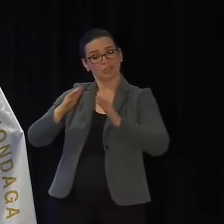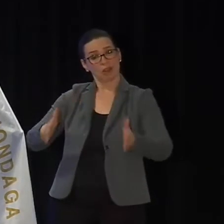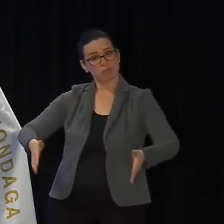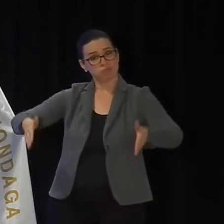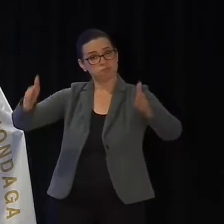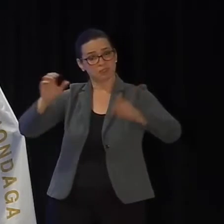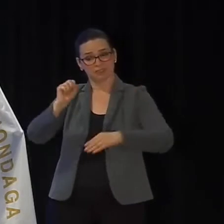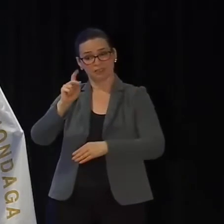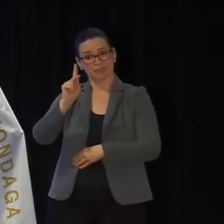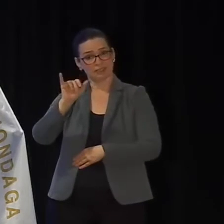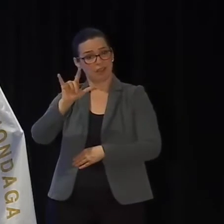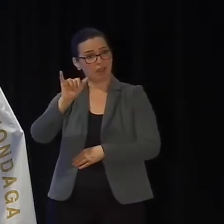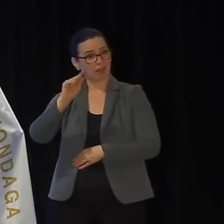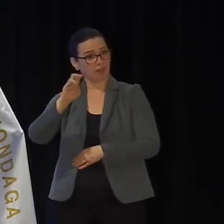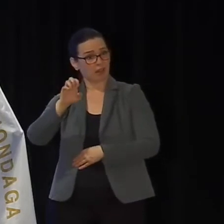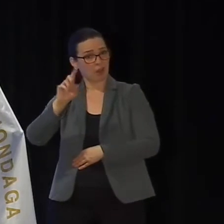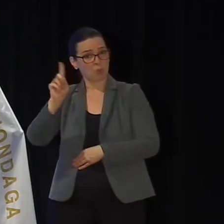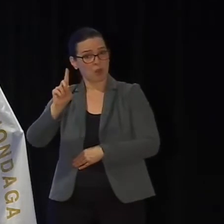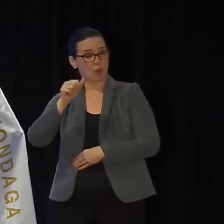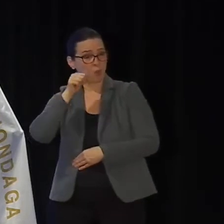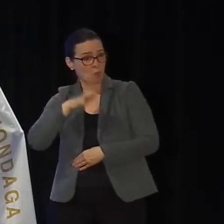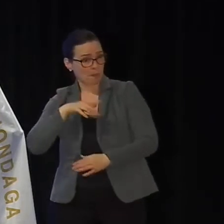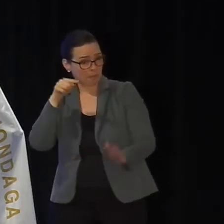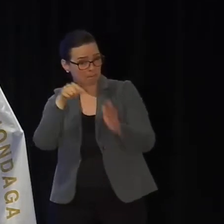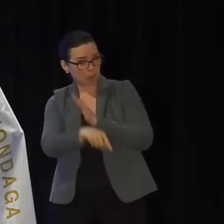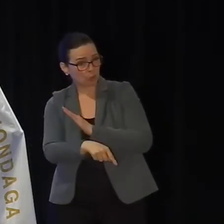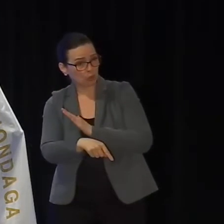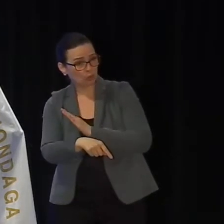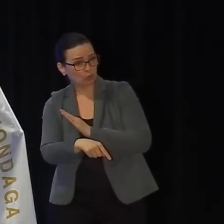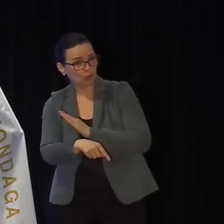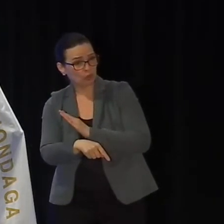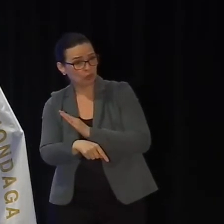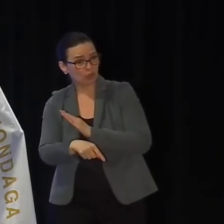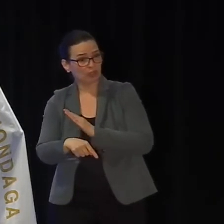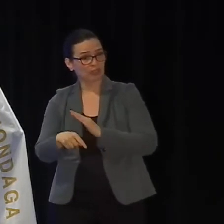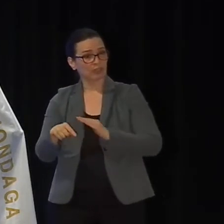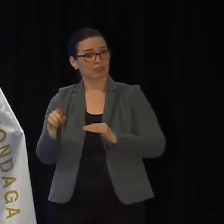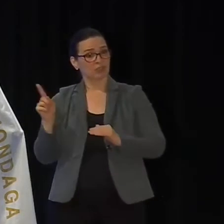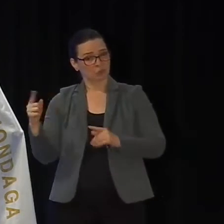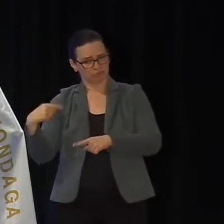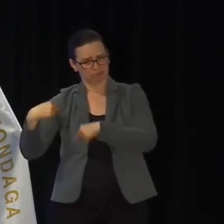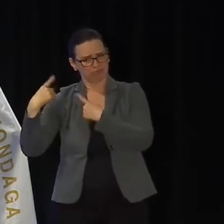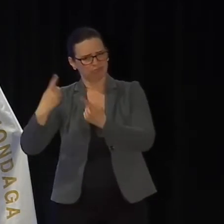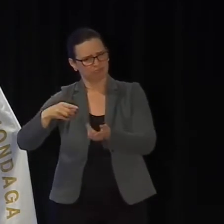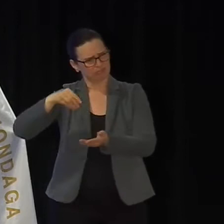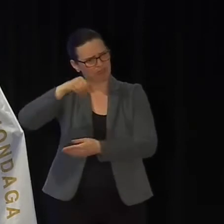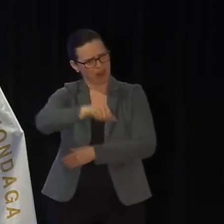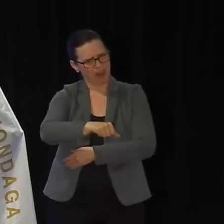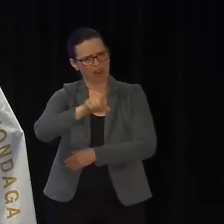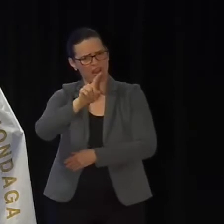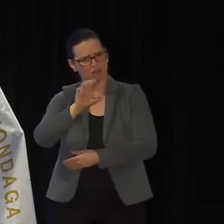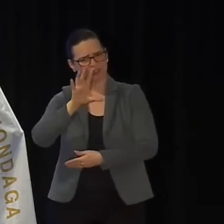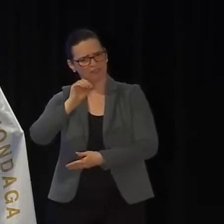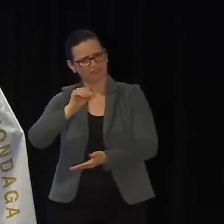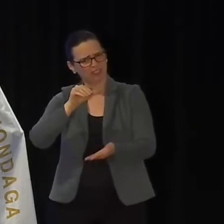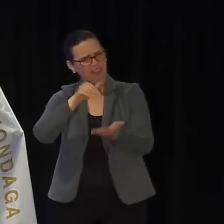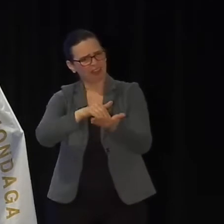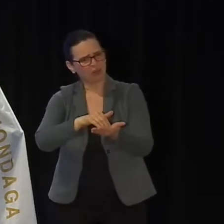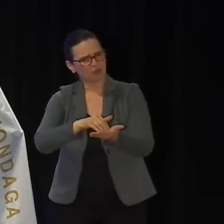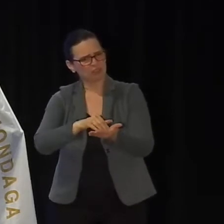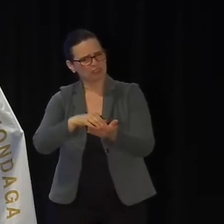approximately $150,000? And how long has the county known about the conditions there? Well, we were brought in